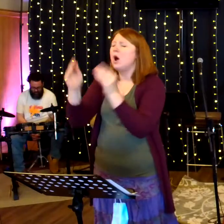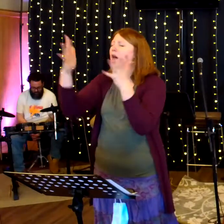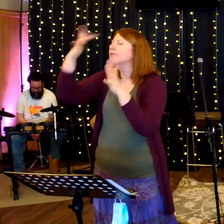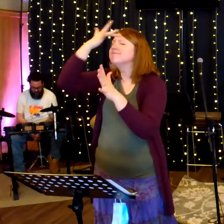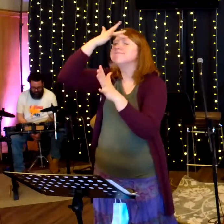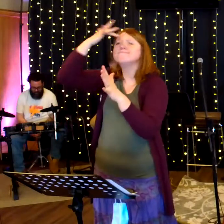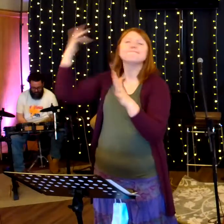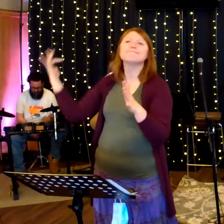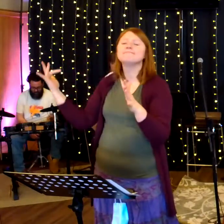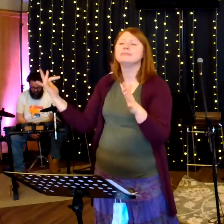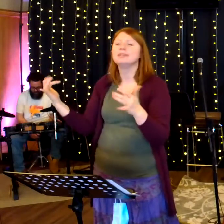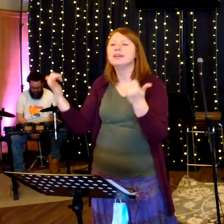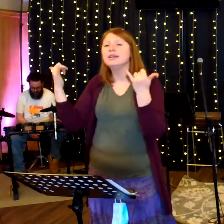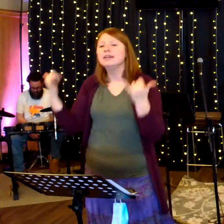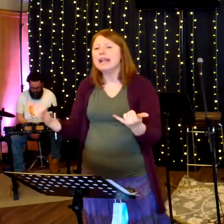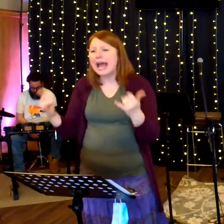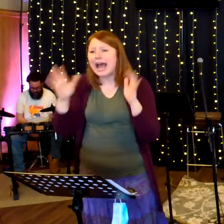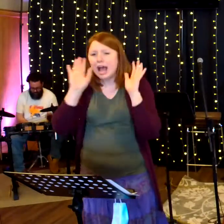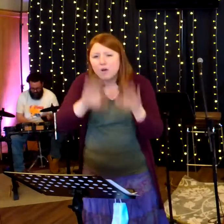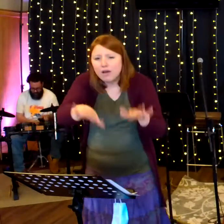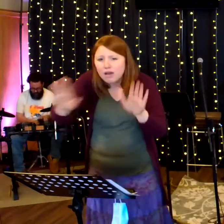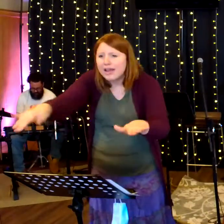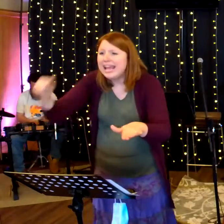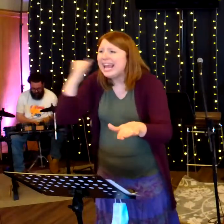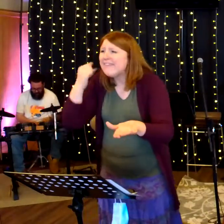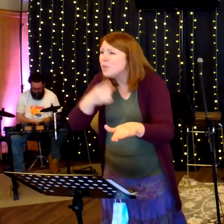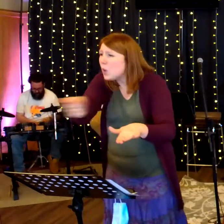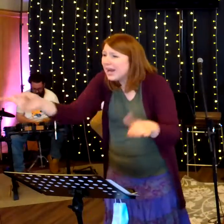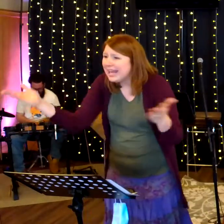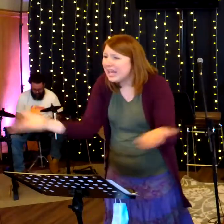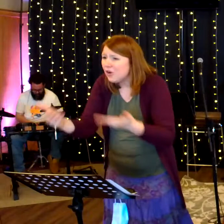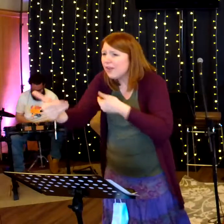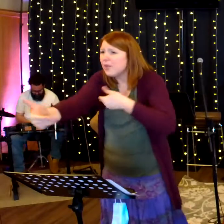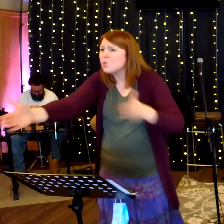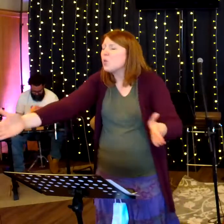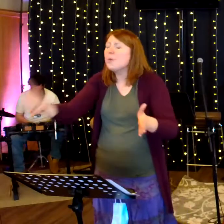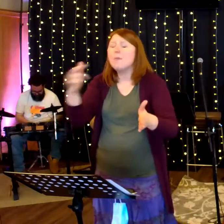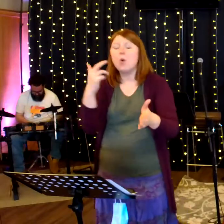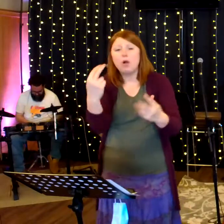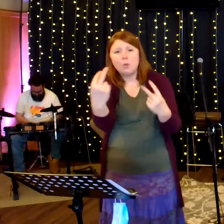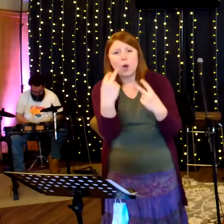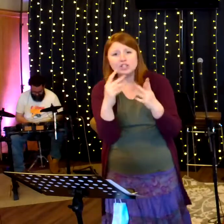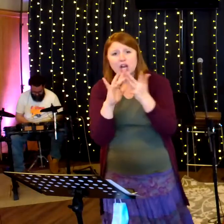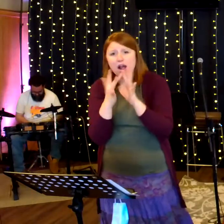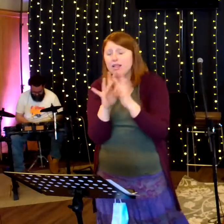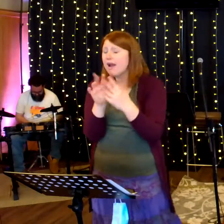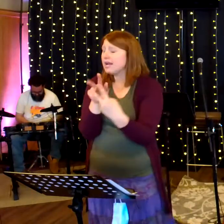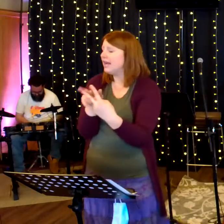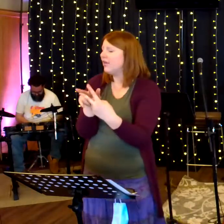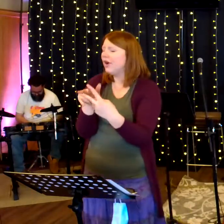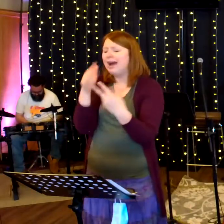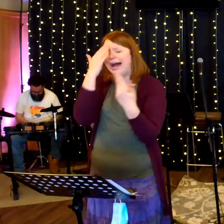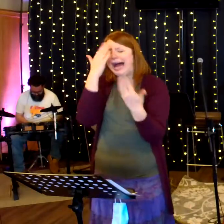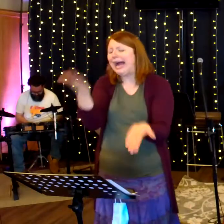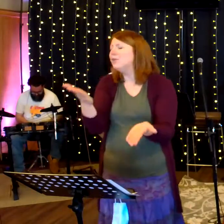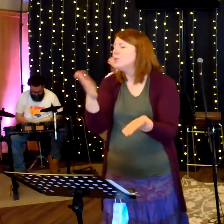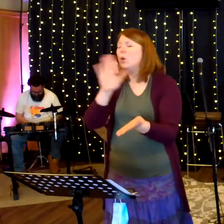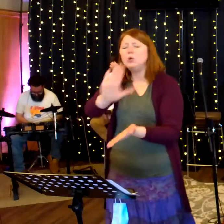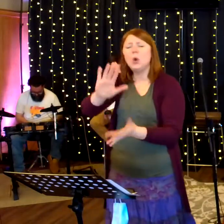Now I want to talk to everybody who is hearing these words, whether you're in this room or you're out there online. I don't know where you stand with God